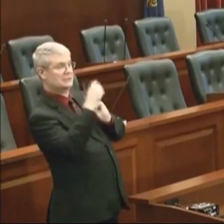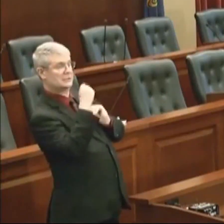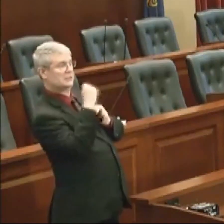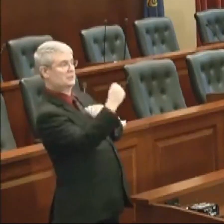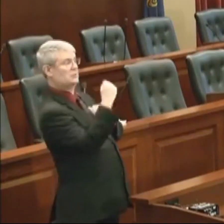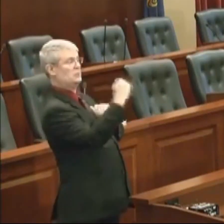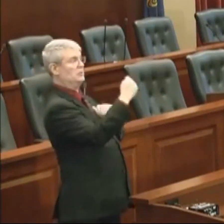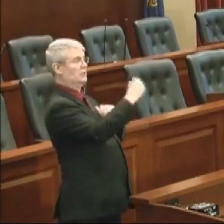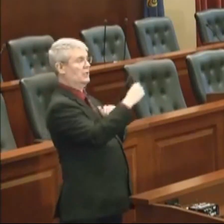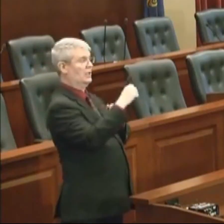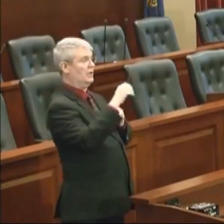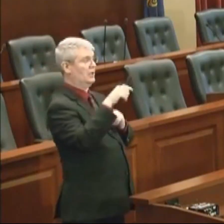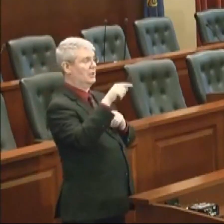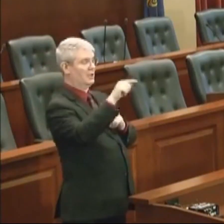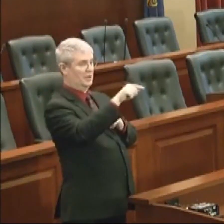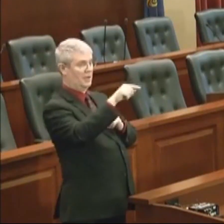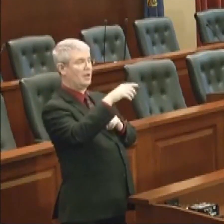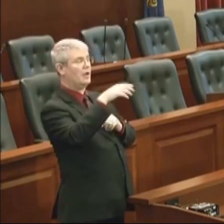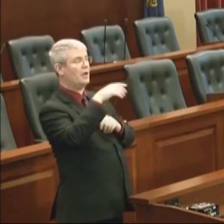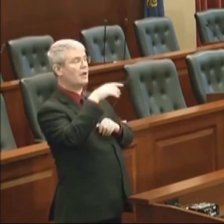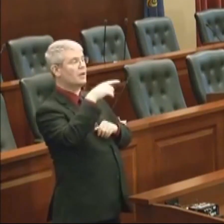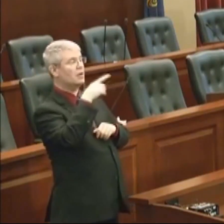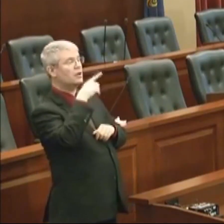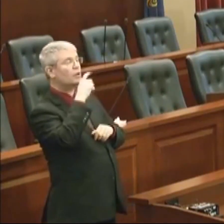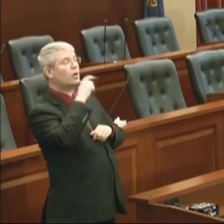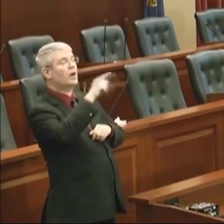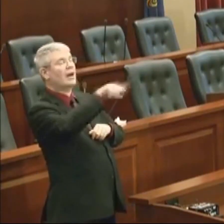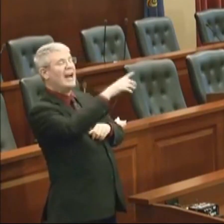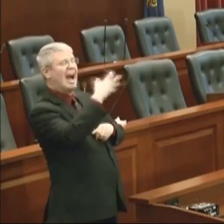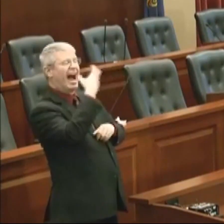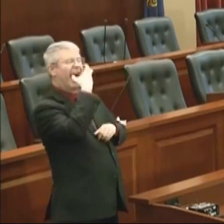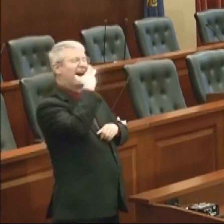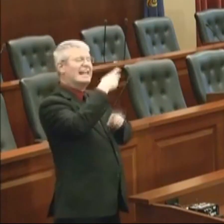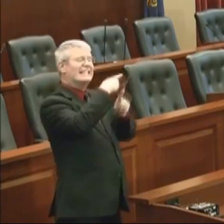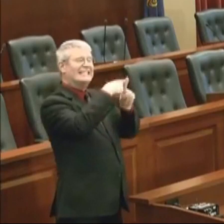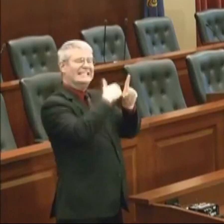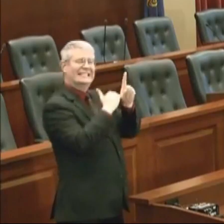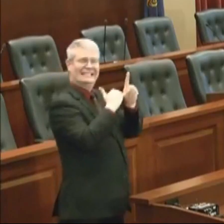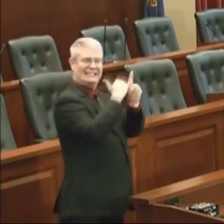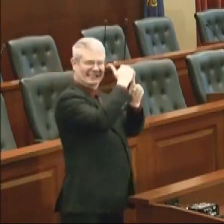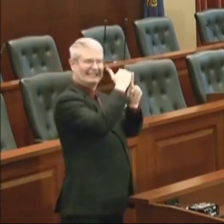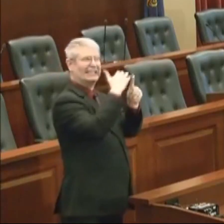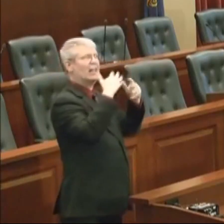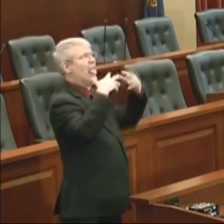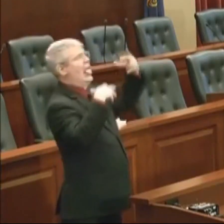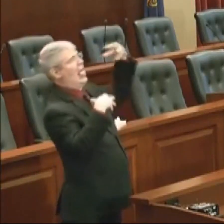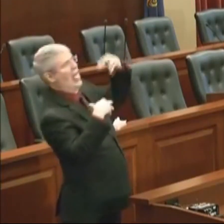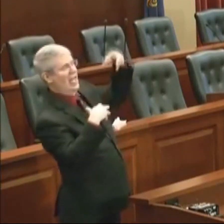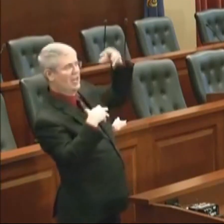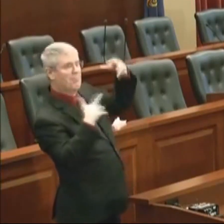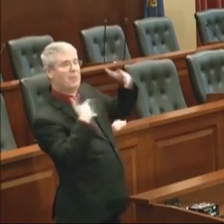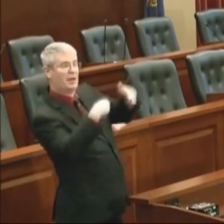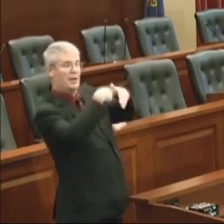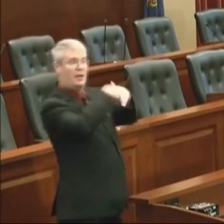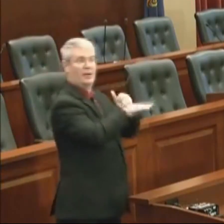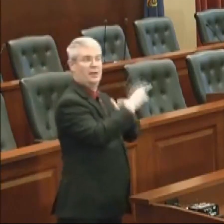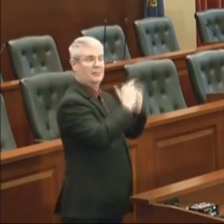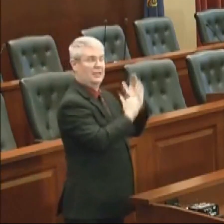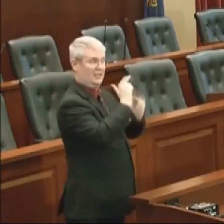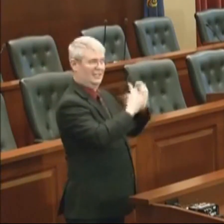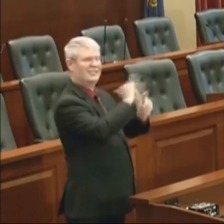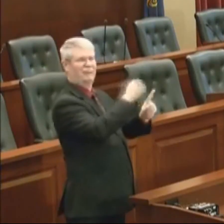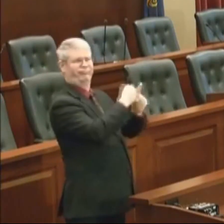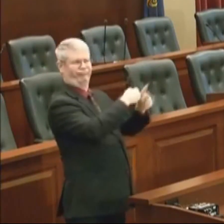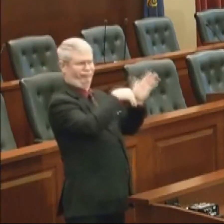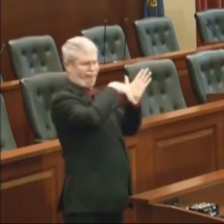Our numbers aren't where we want them to be, so. Idaho will remain in stage four for another two weeks. Governor Brad